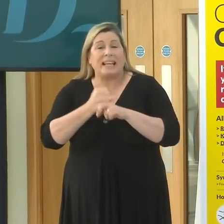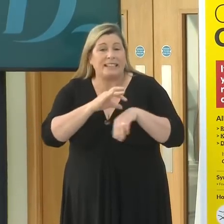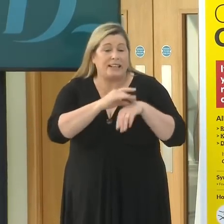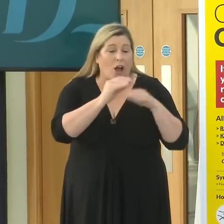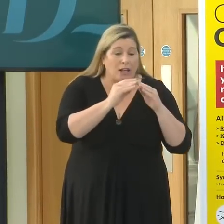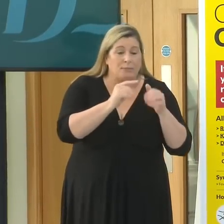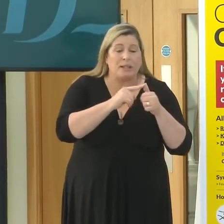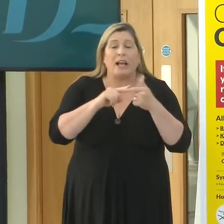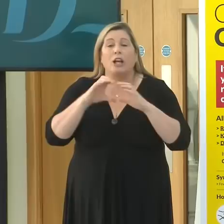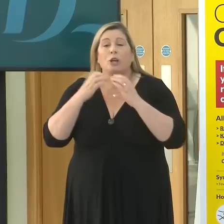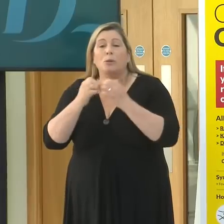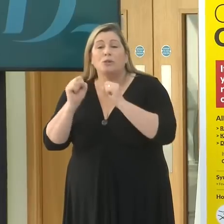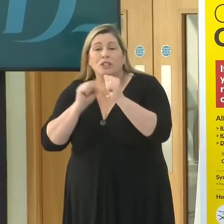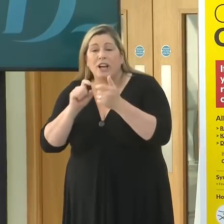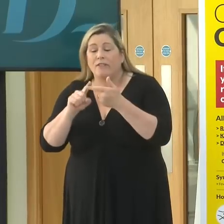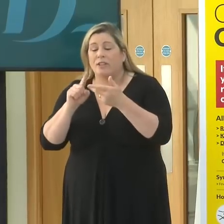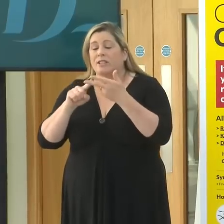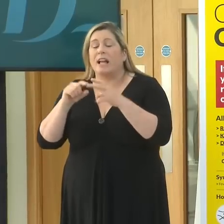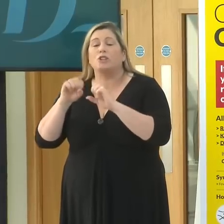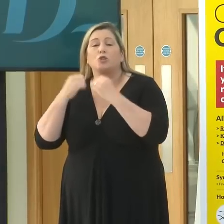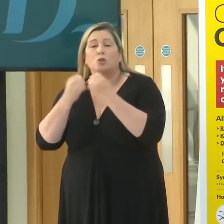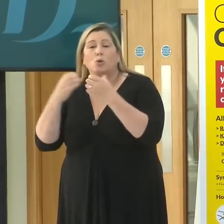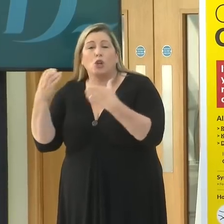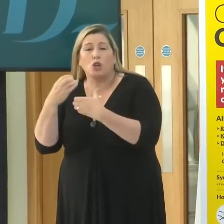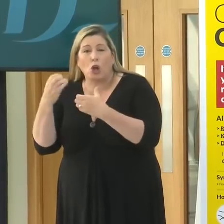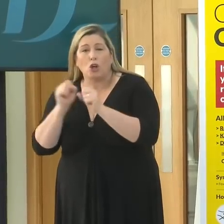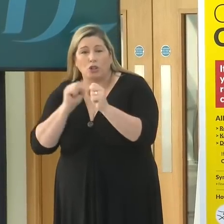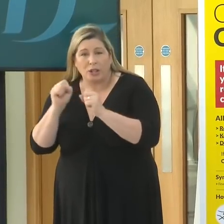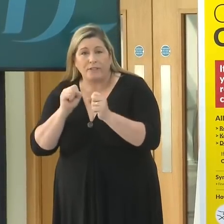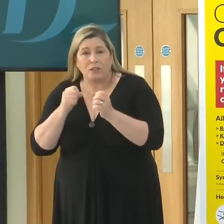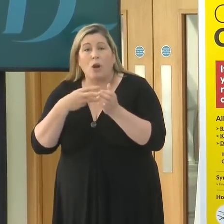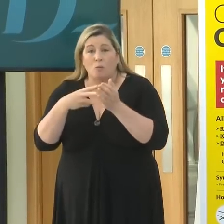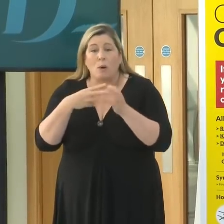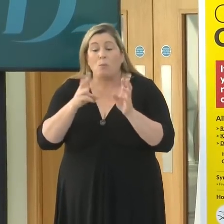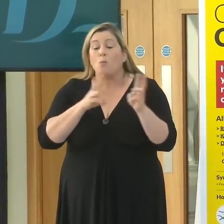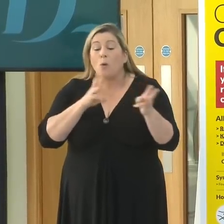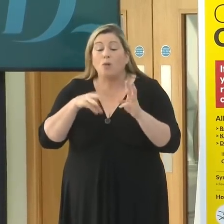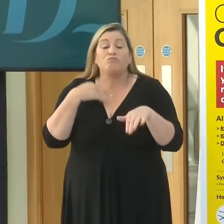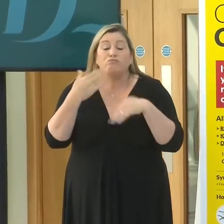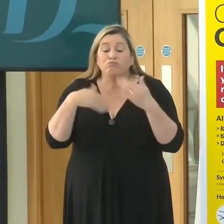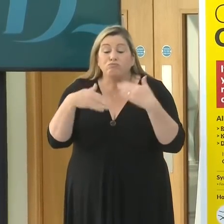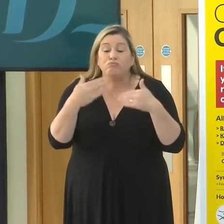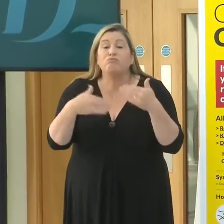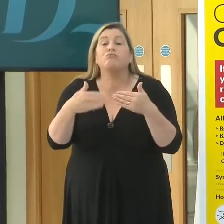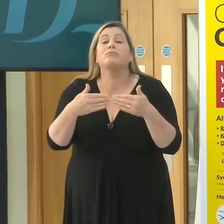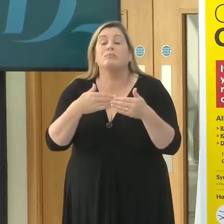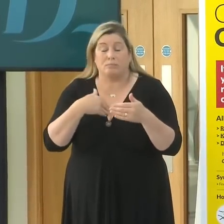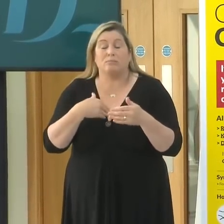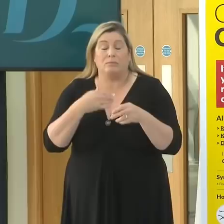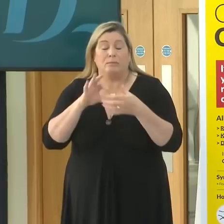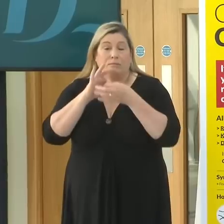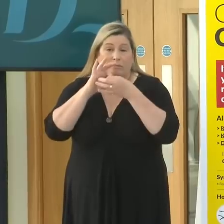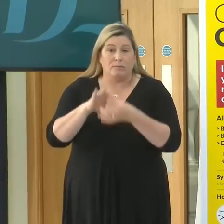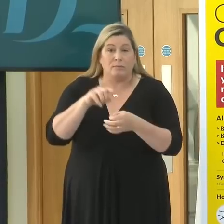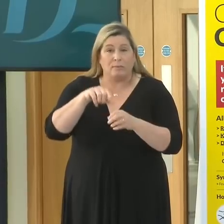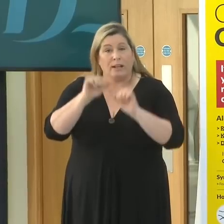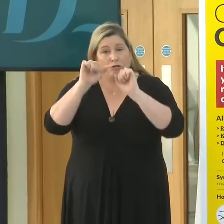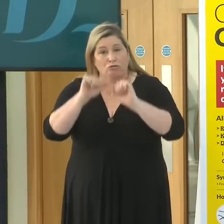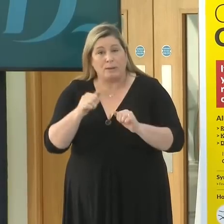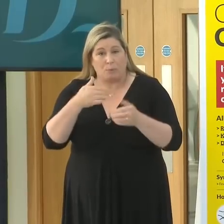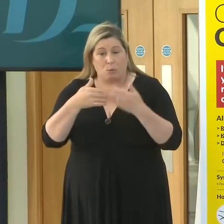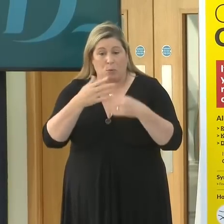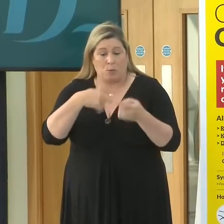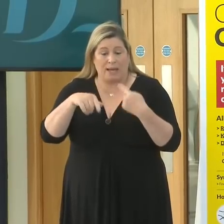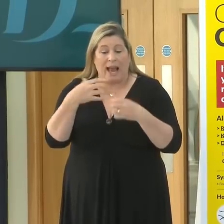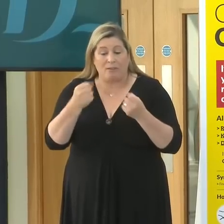community services, and our social care services. Currently, as we're working, and within the current agreement, it is in terms of what we know